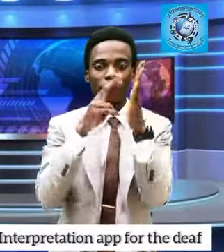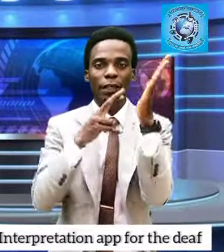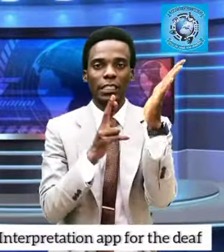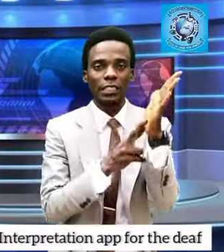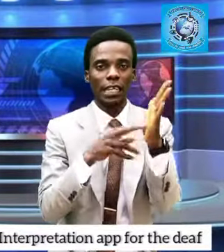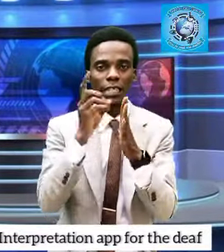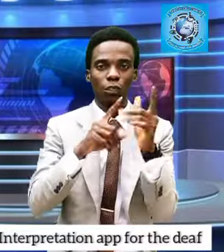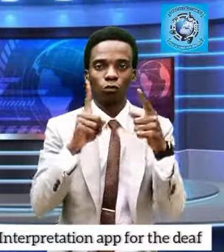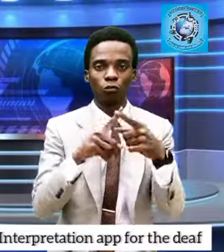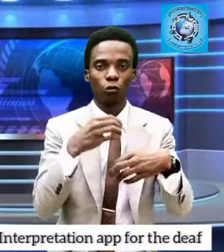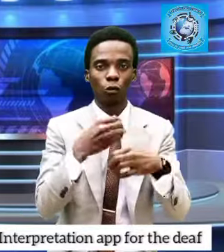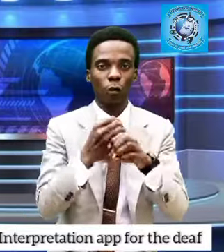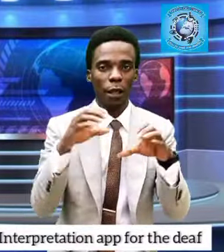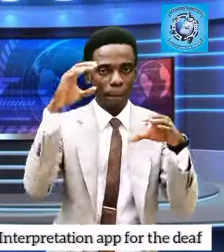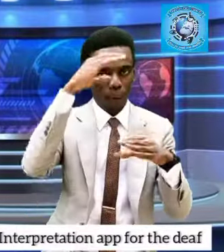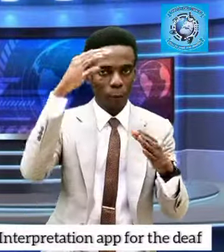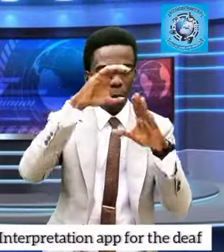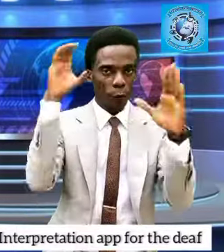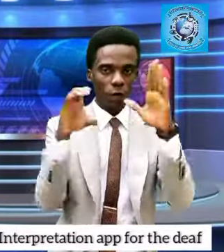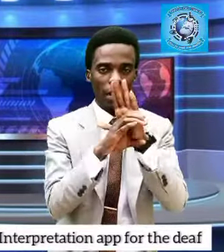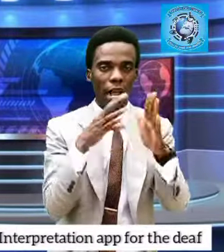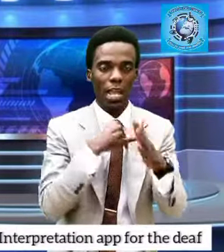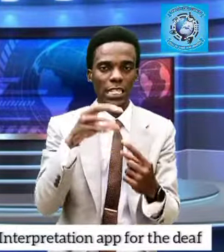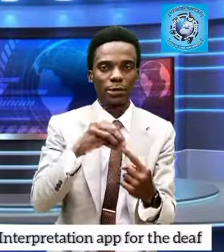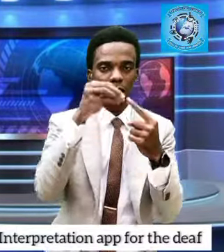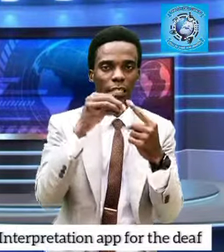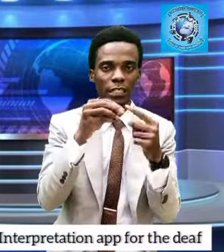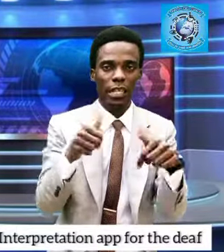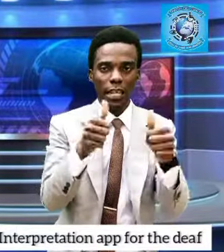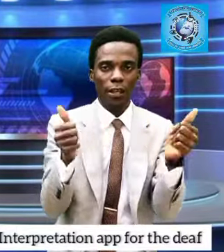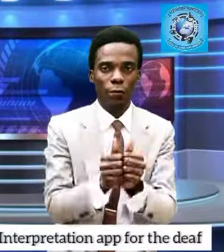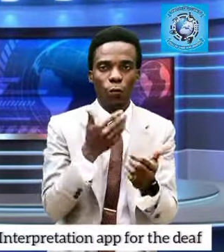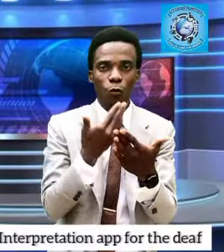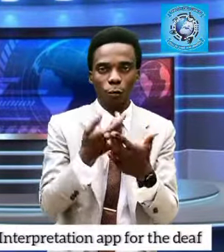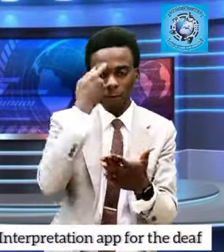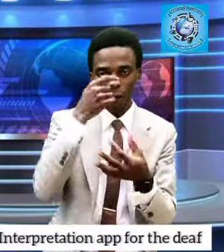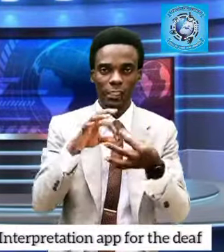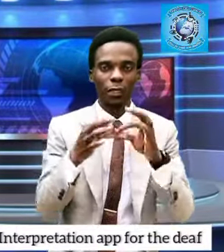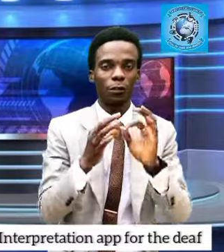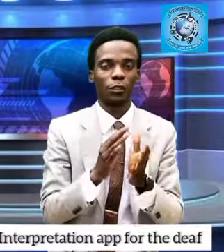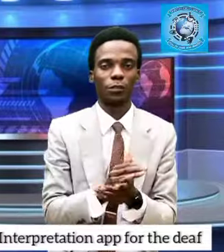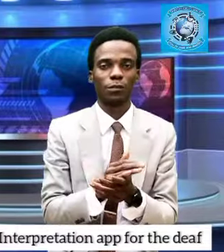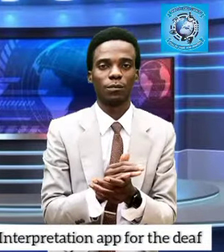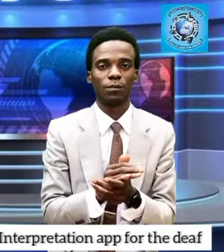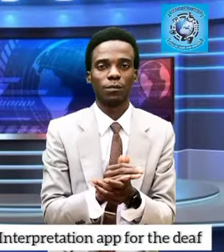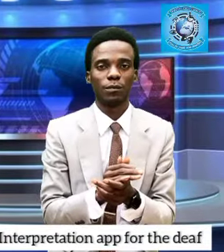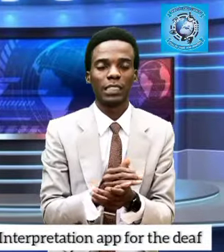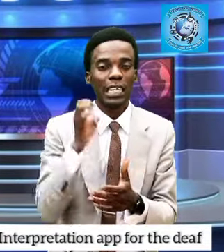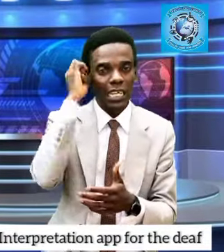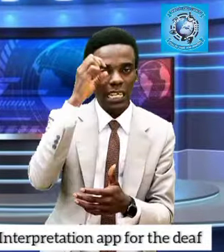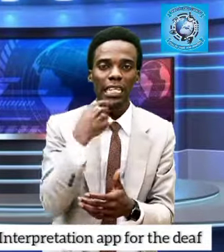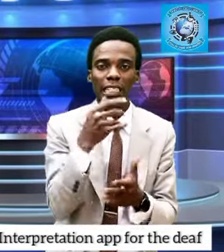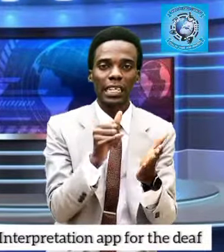a profile and specialization area good for your interpretation, he added. Kizito stated that through